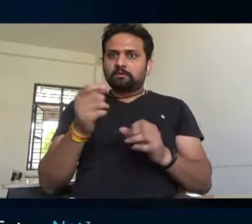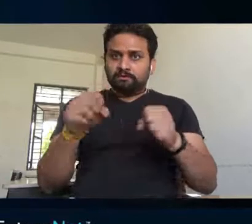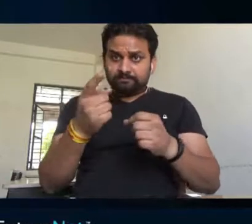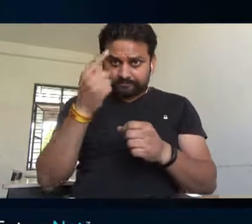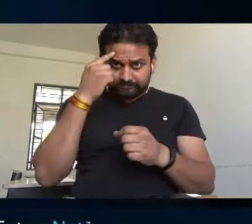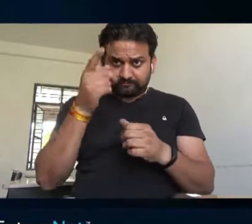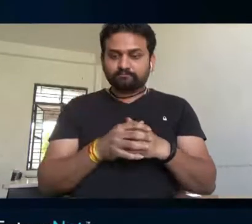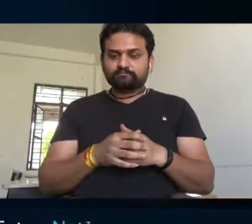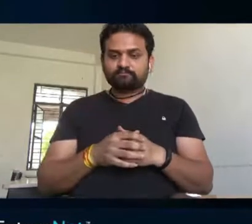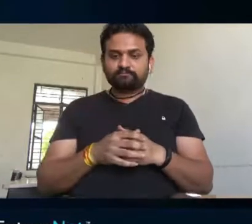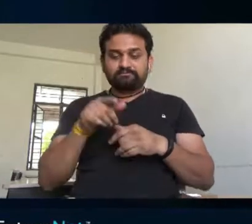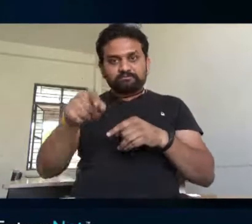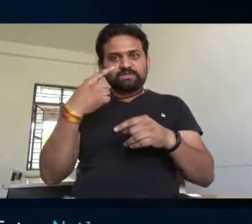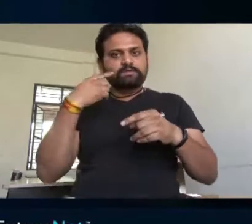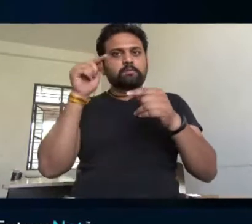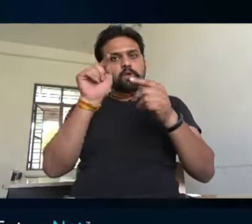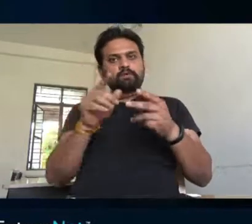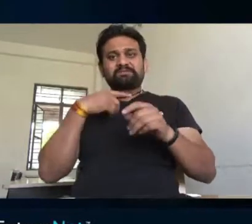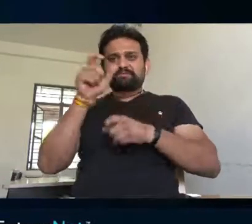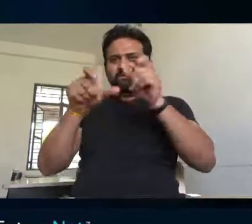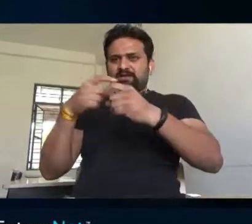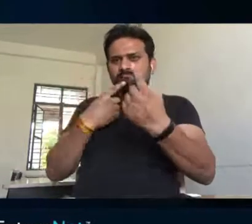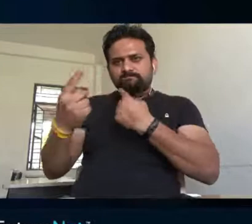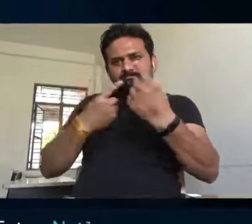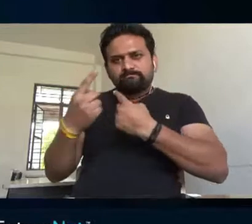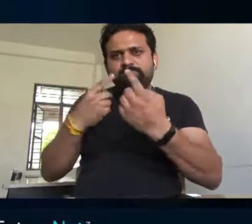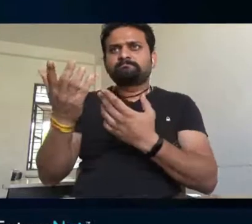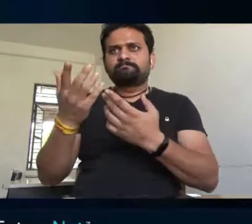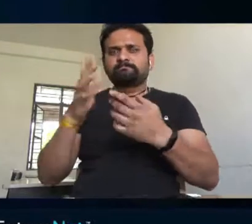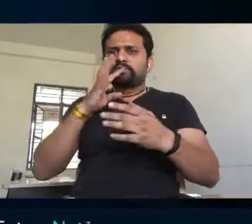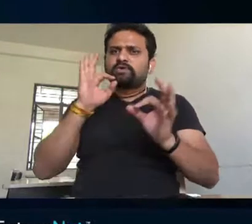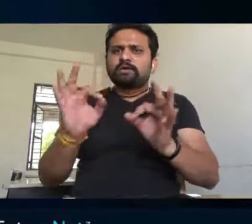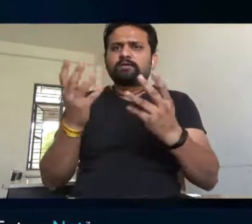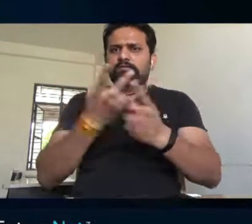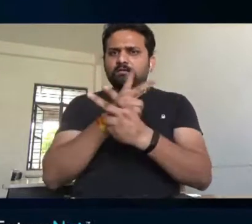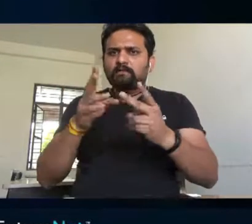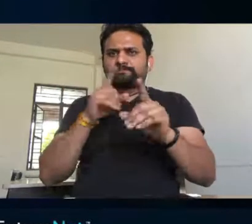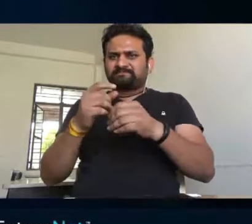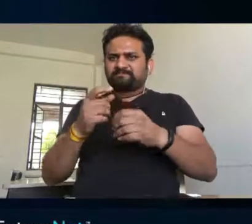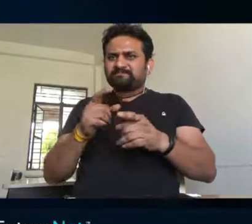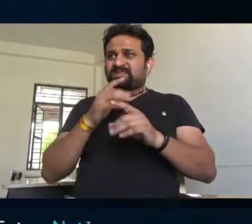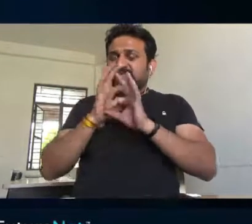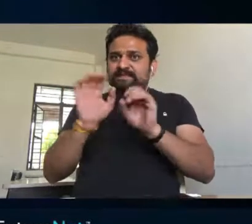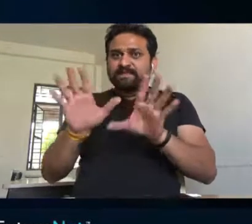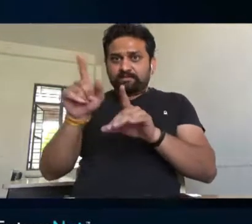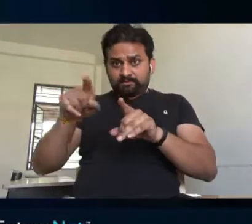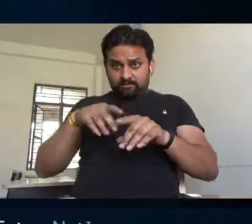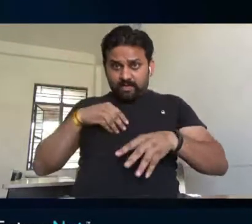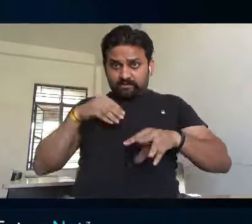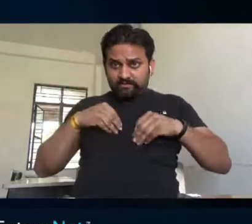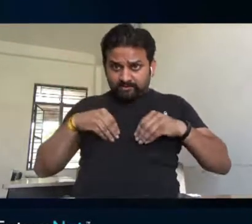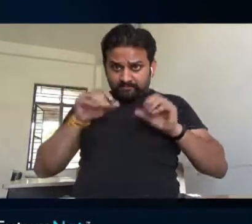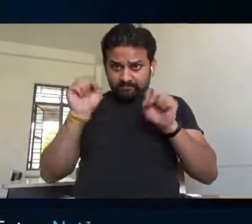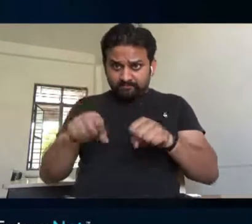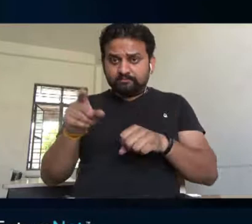maybe 1,000, maybe more per Futuro. And then make the same calculation, and then you will say, oh my God, that makes